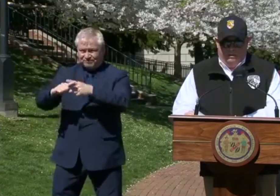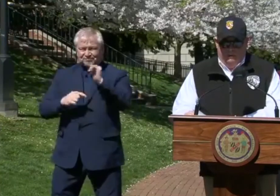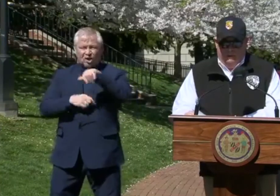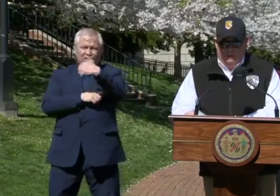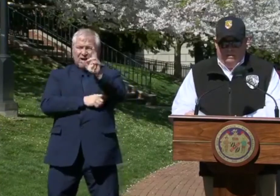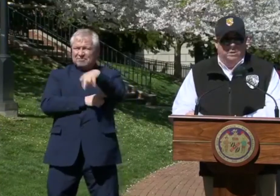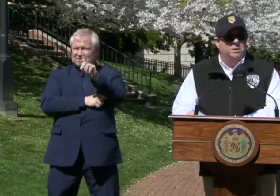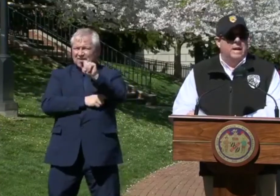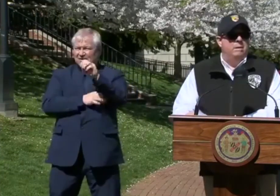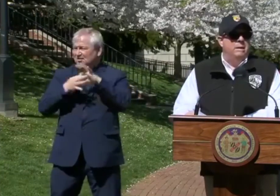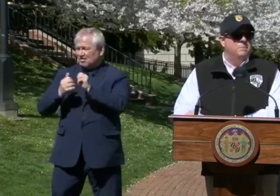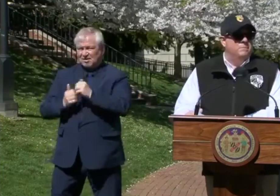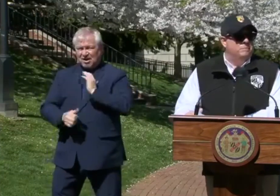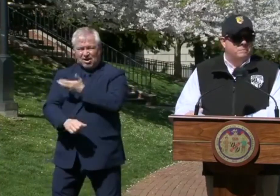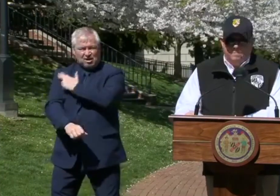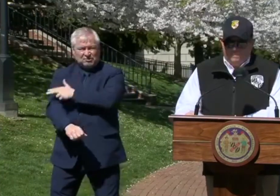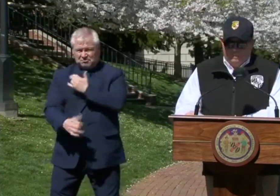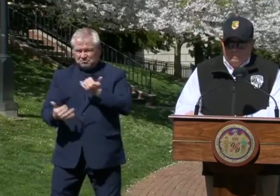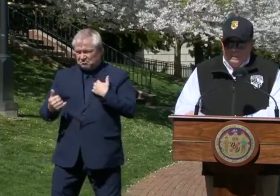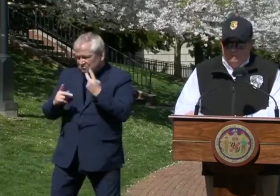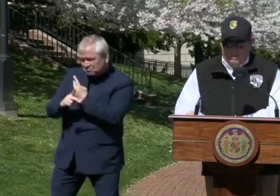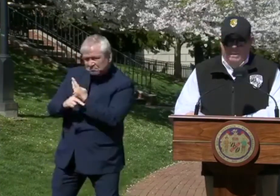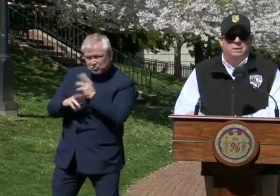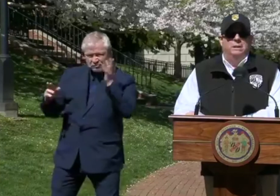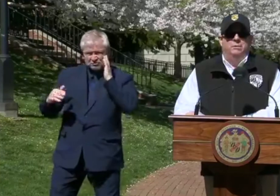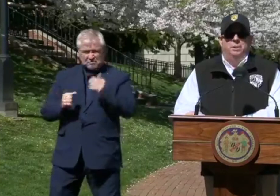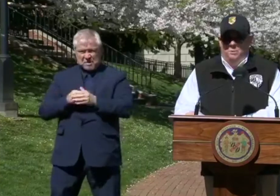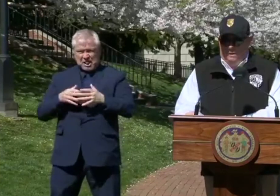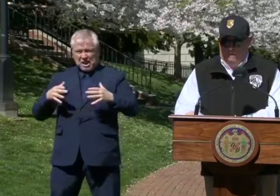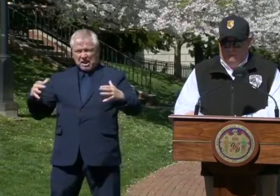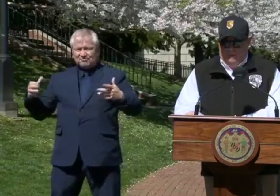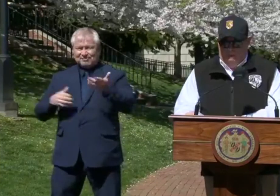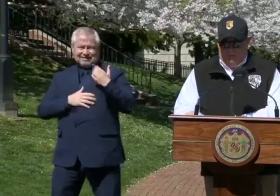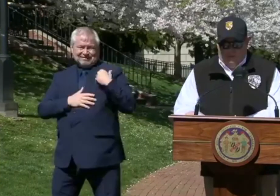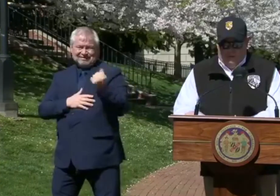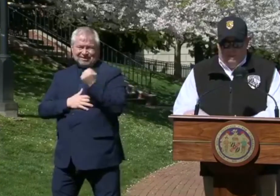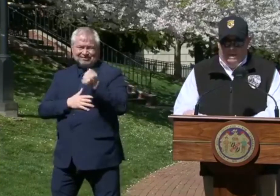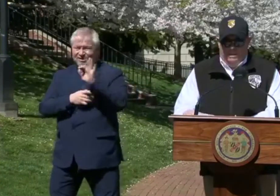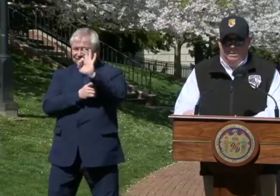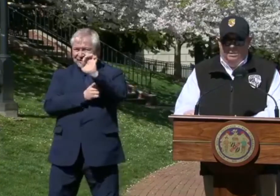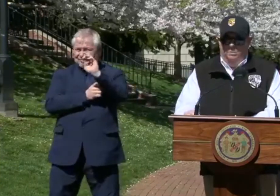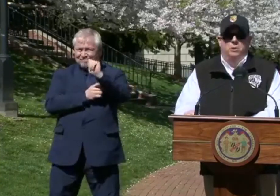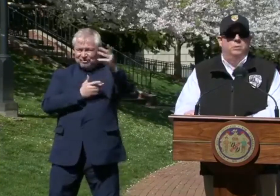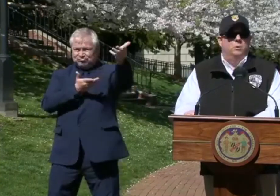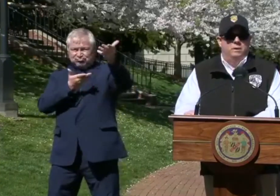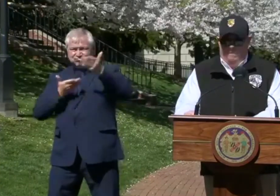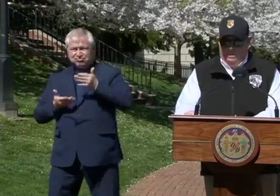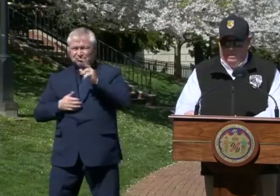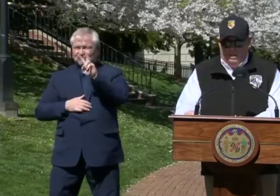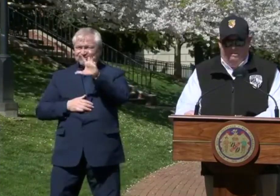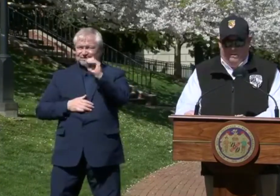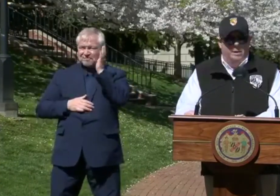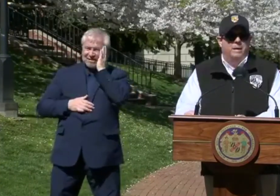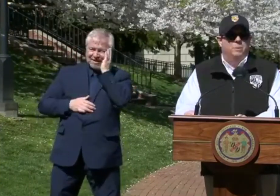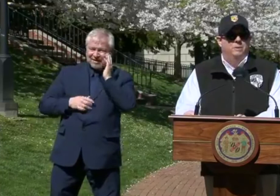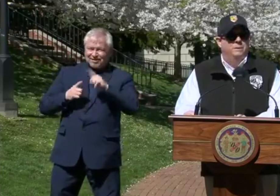efforts. On Saturday, FEMA delivered 250 bed packages to the Baltimore Convention